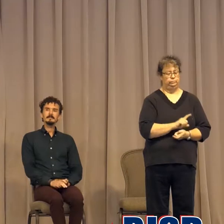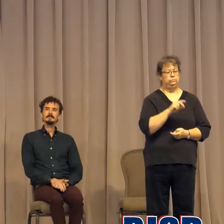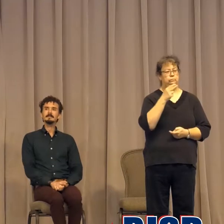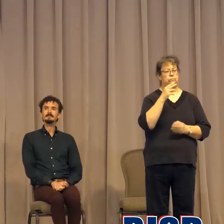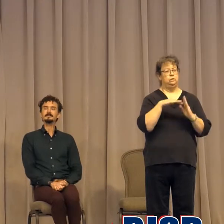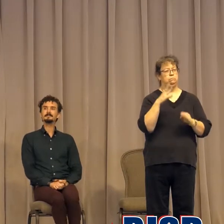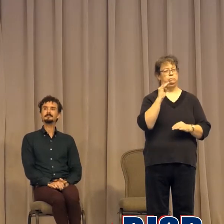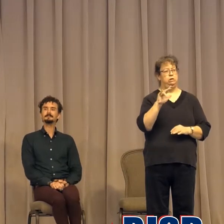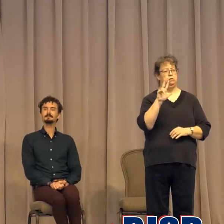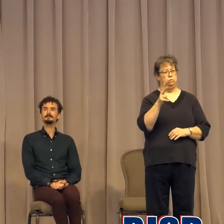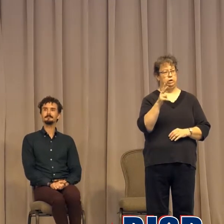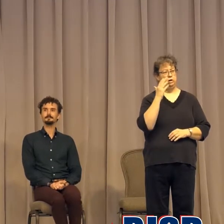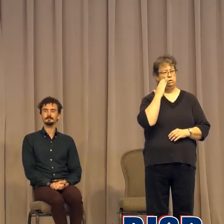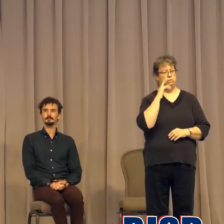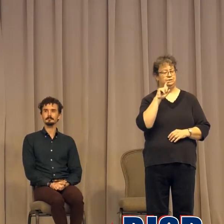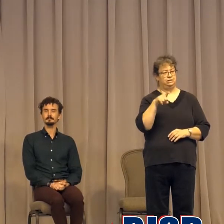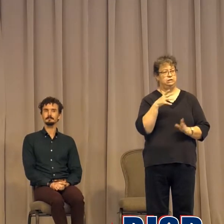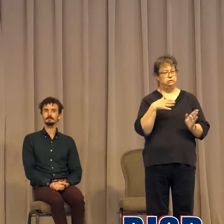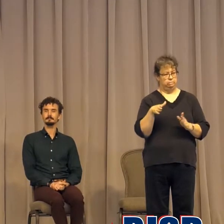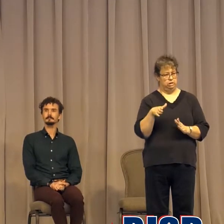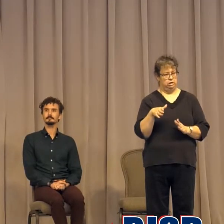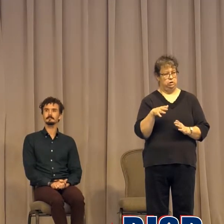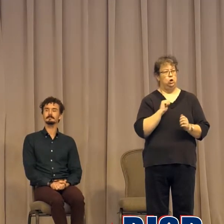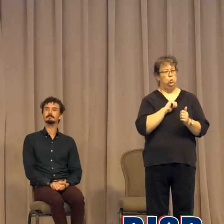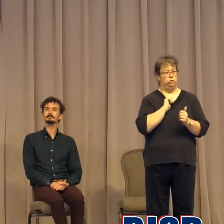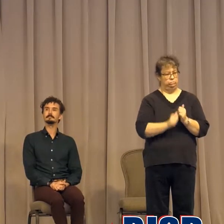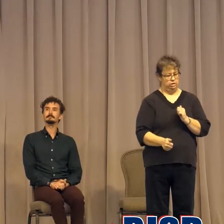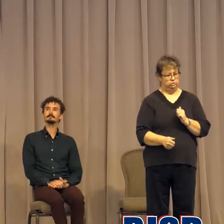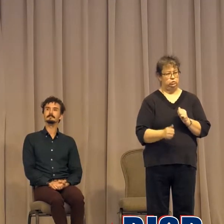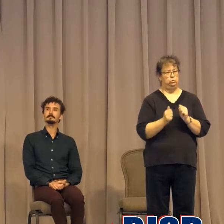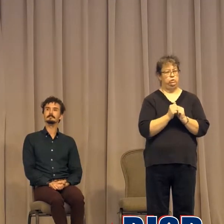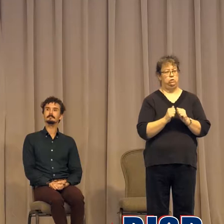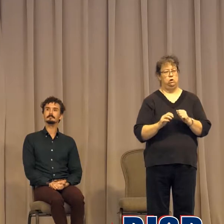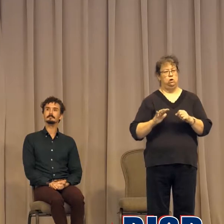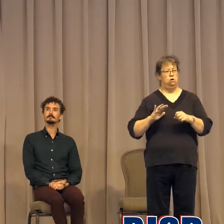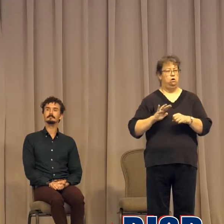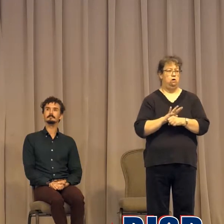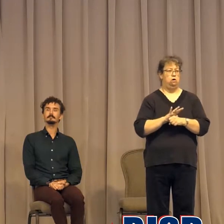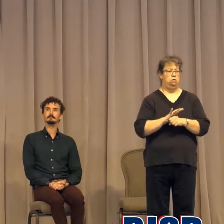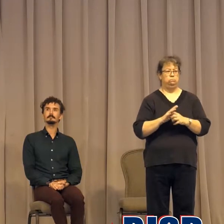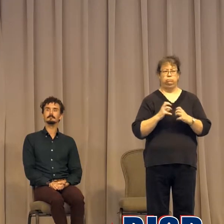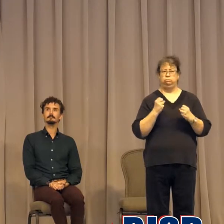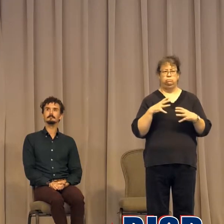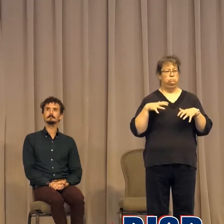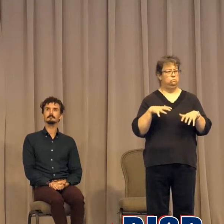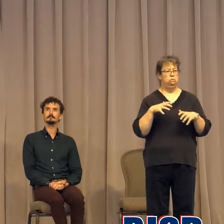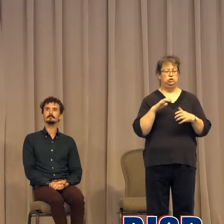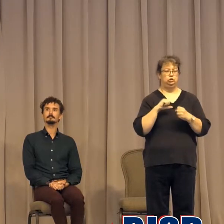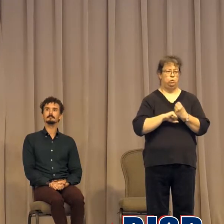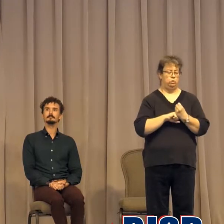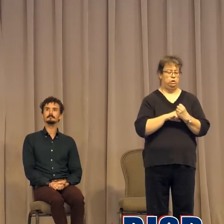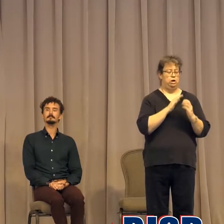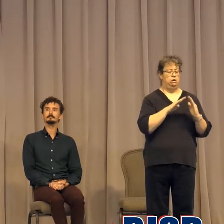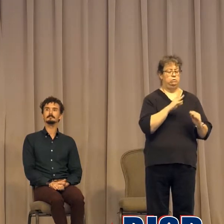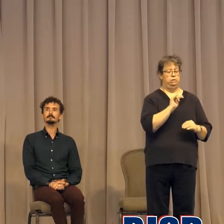3, known as the Texas Plan, was passed with overwhelming support. House